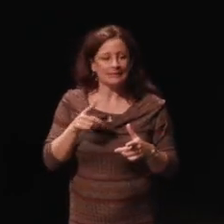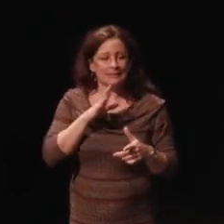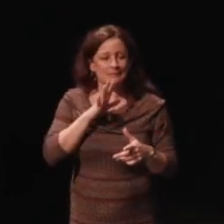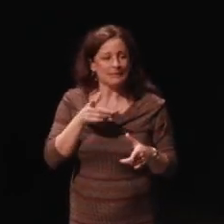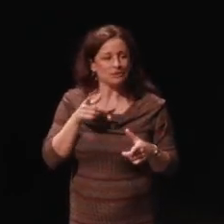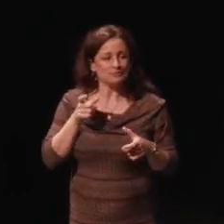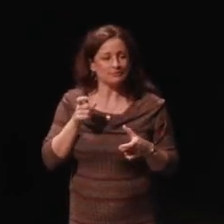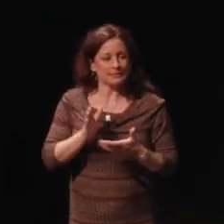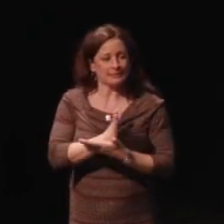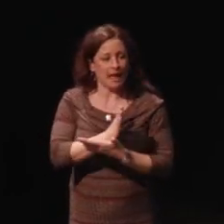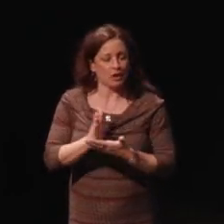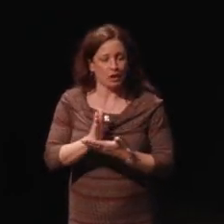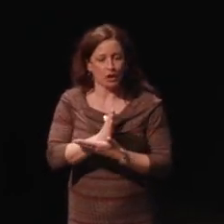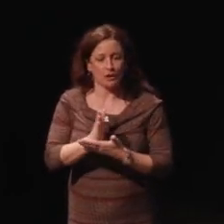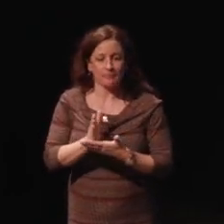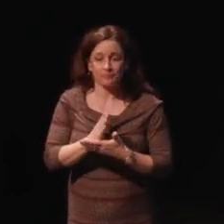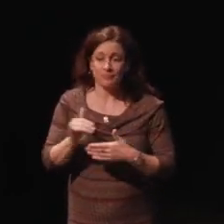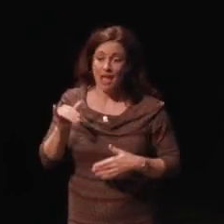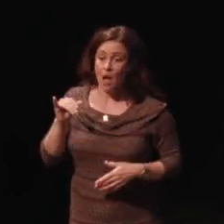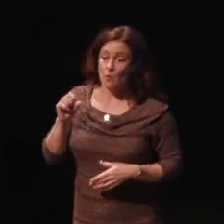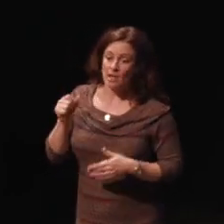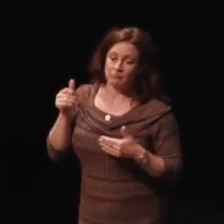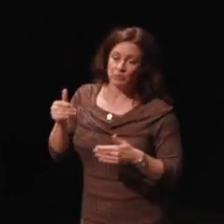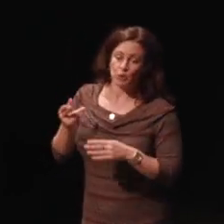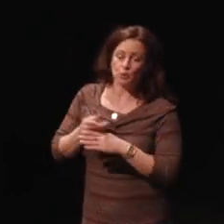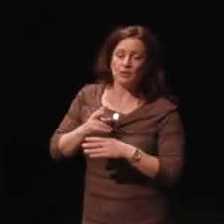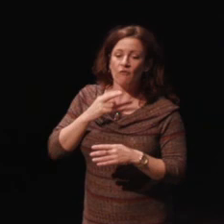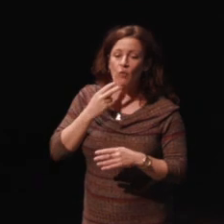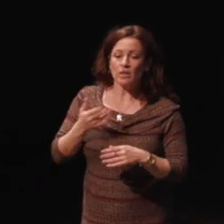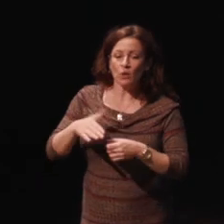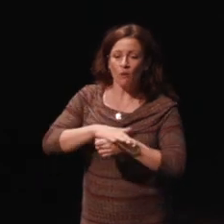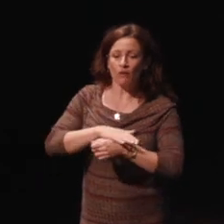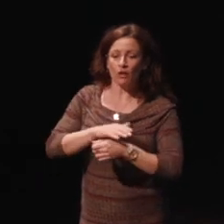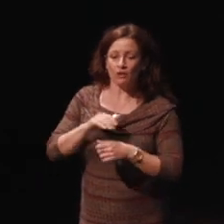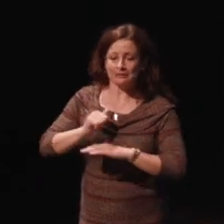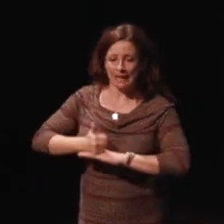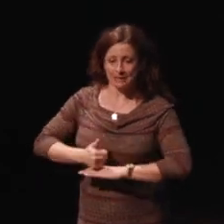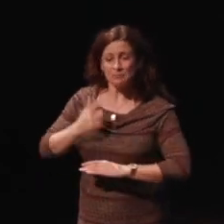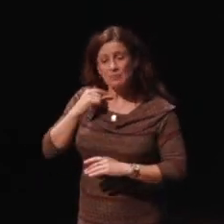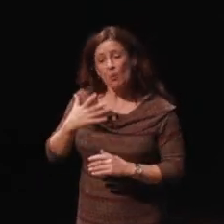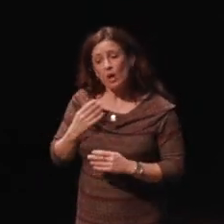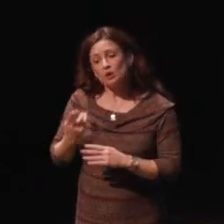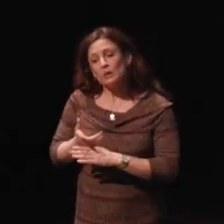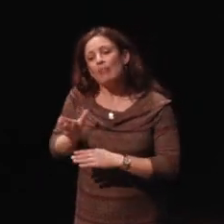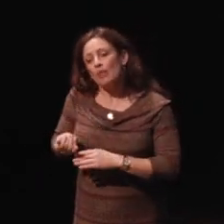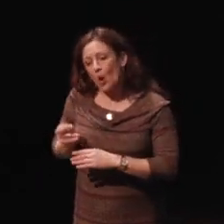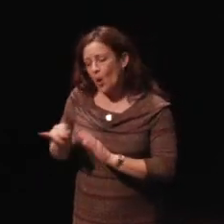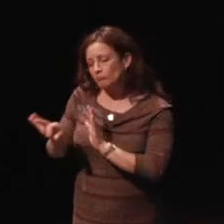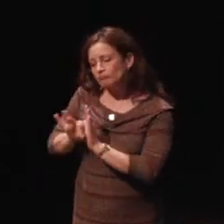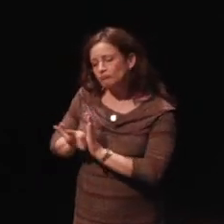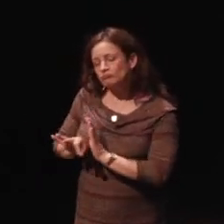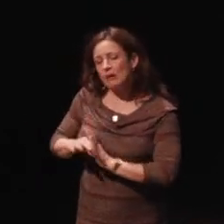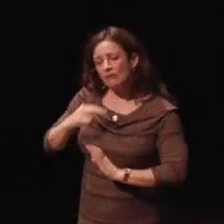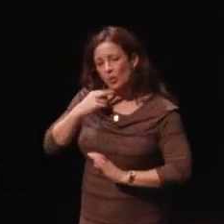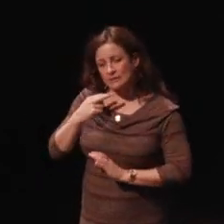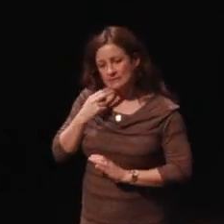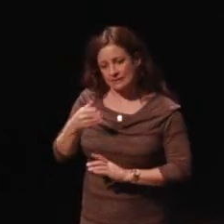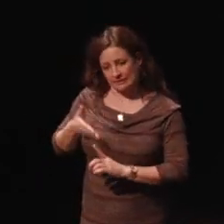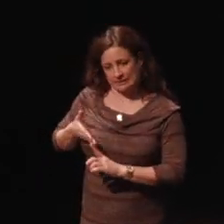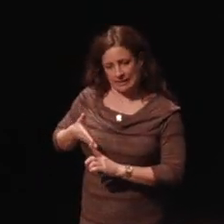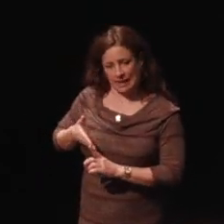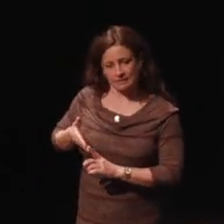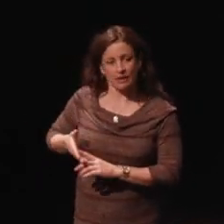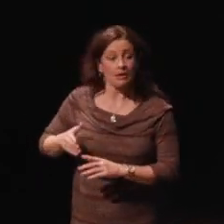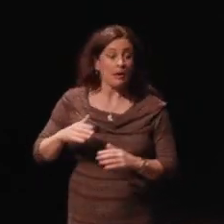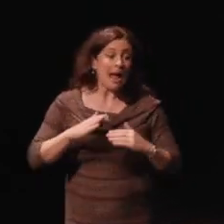actually ended up on iOS just using the voiceover settings because people also like to use their own voices, the voices that they selected. But in general,